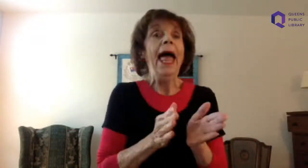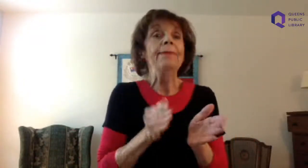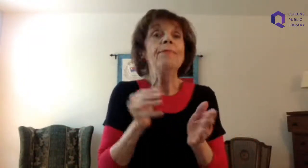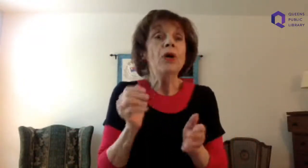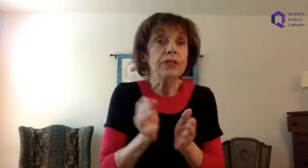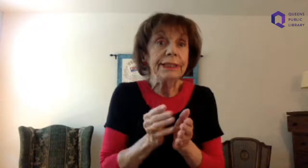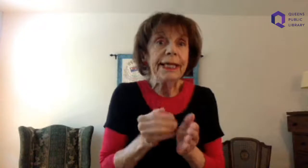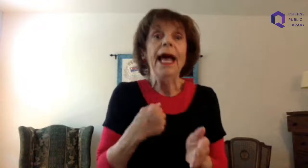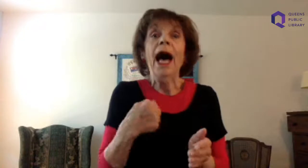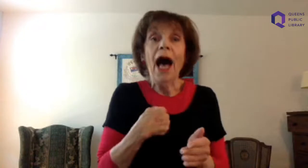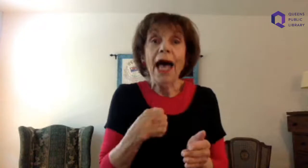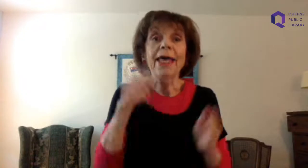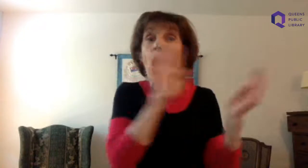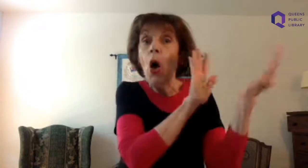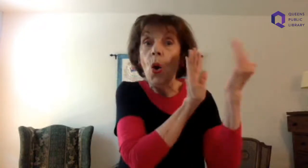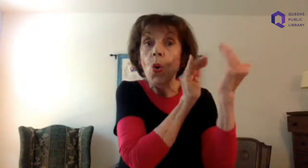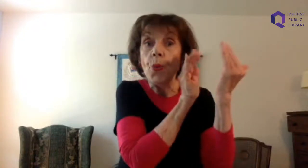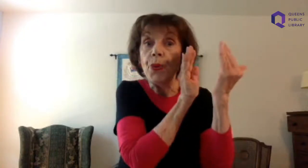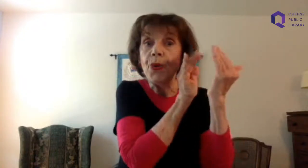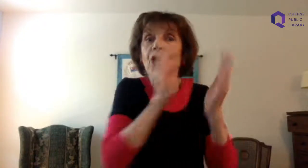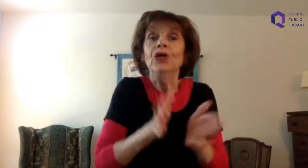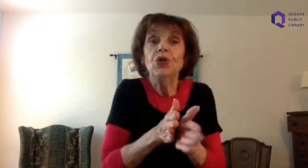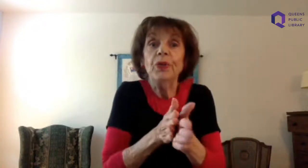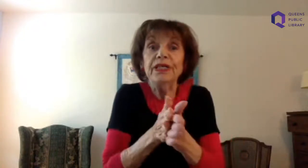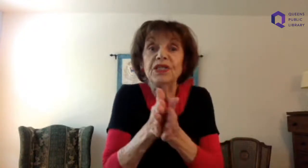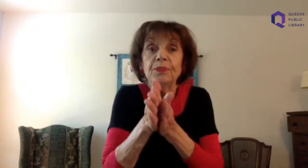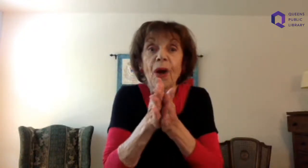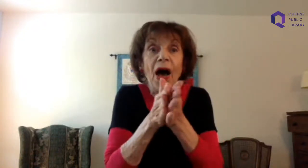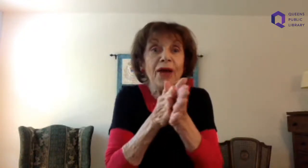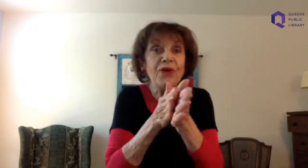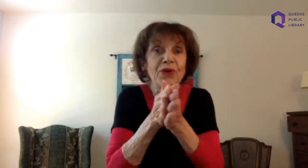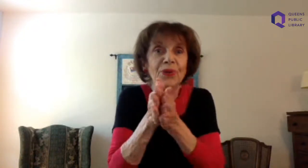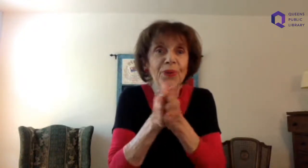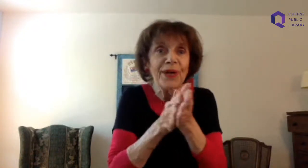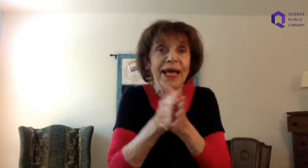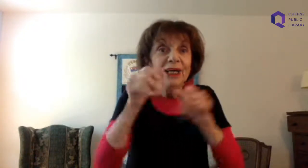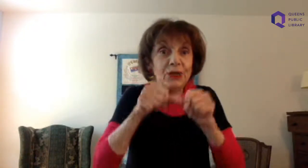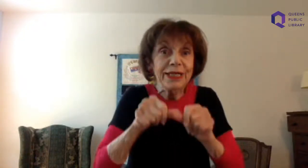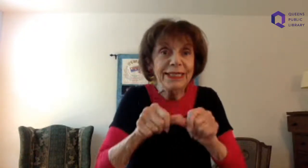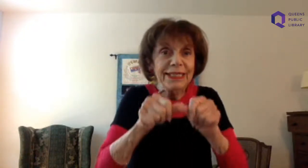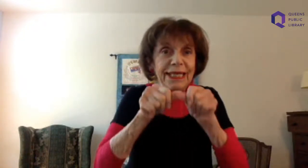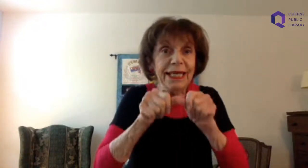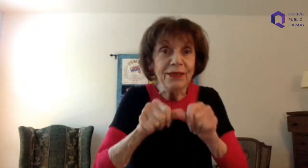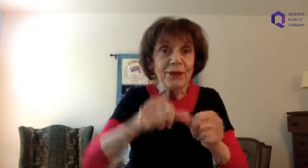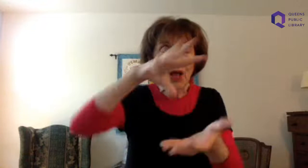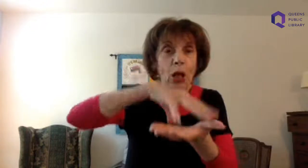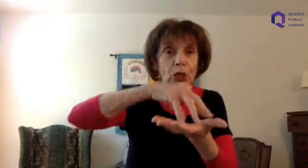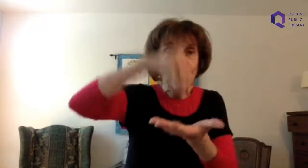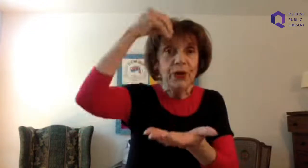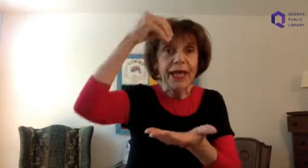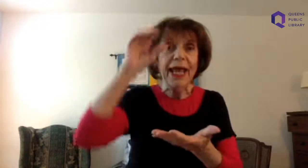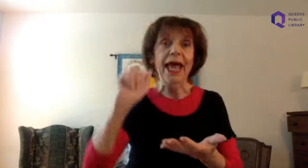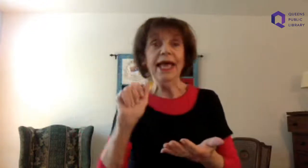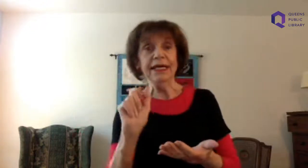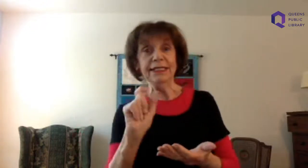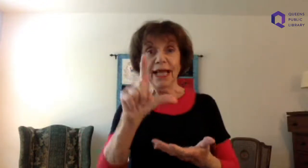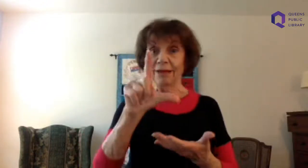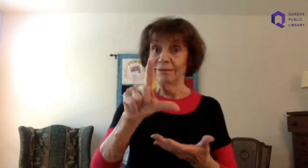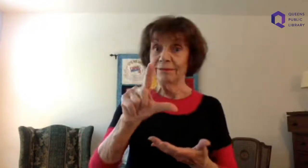And mostly, I hope to inspire you to continue learning ASL.